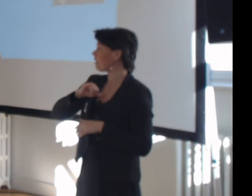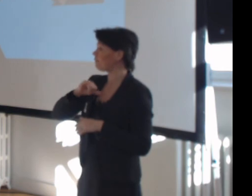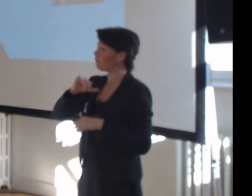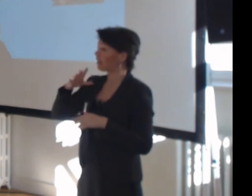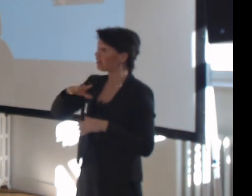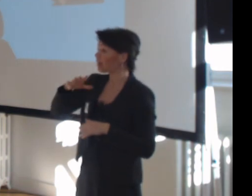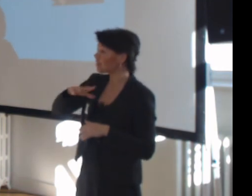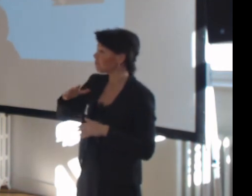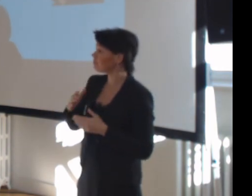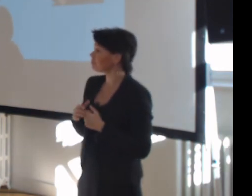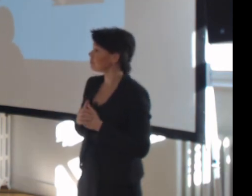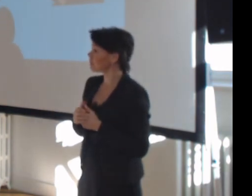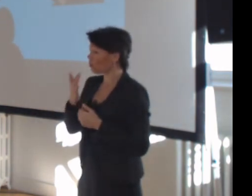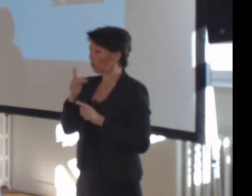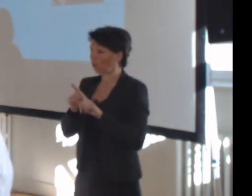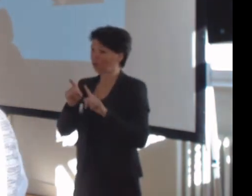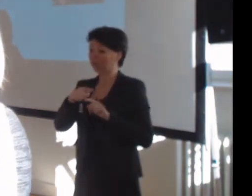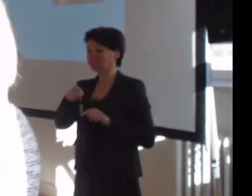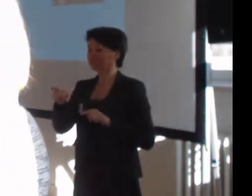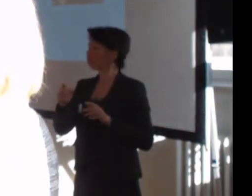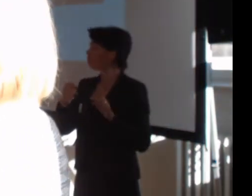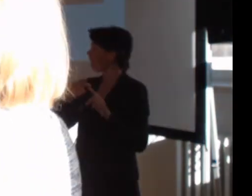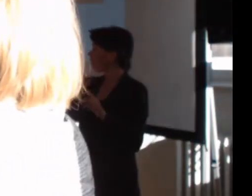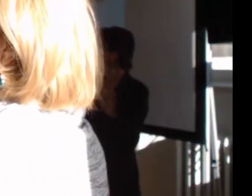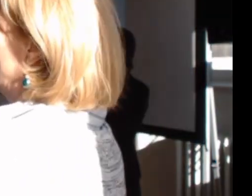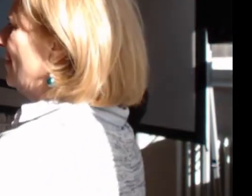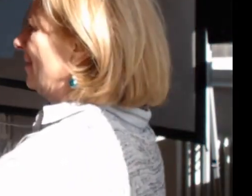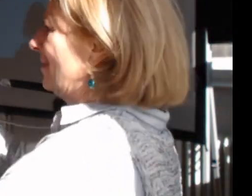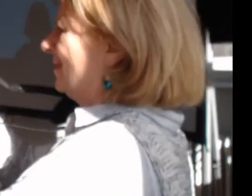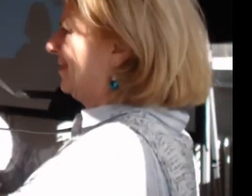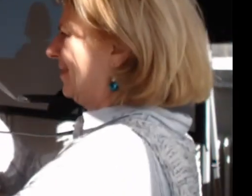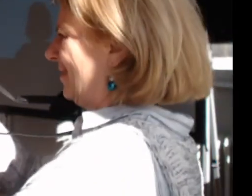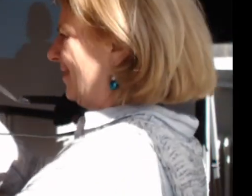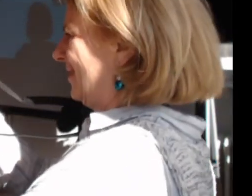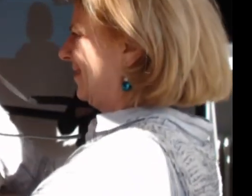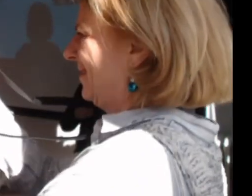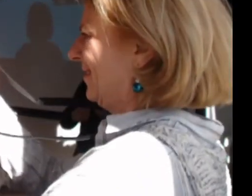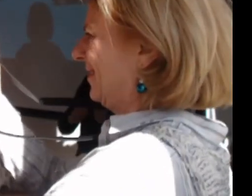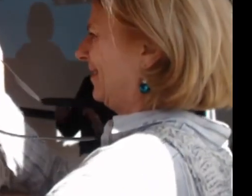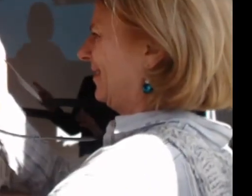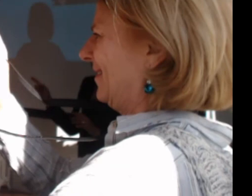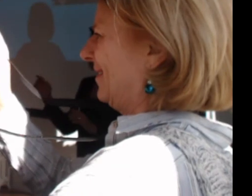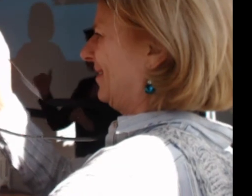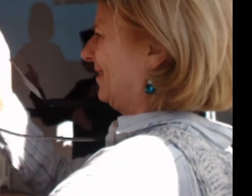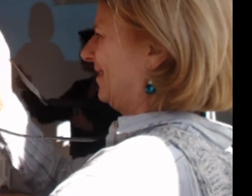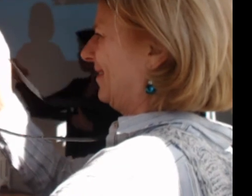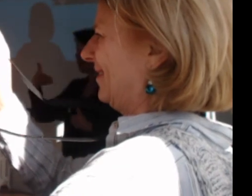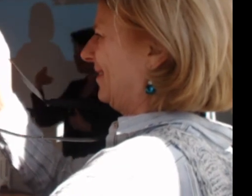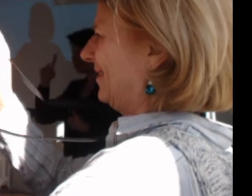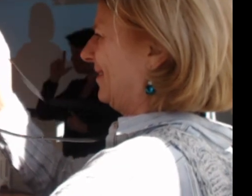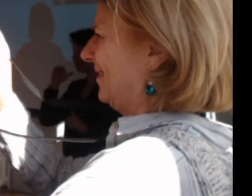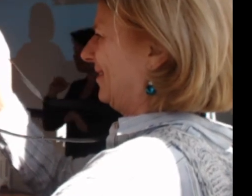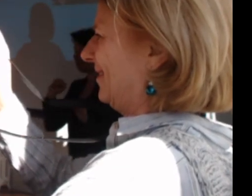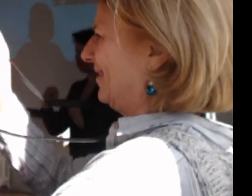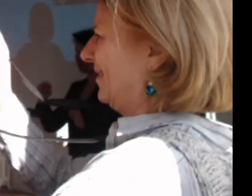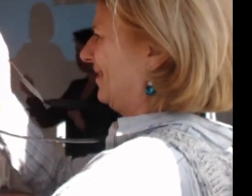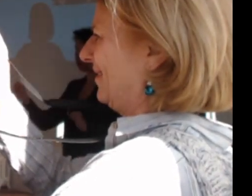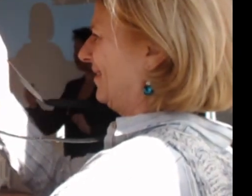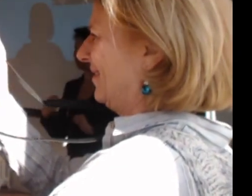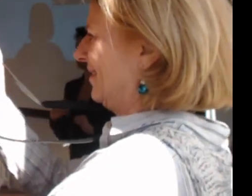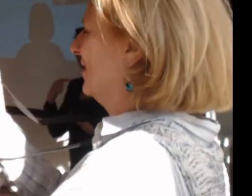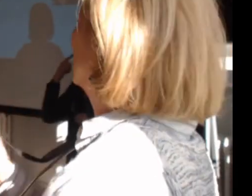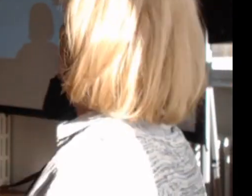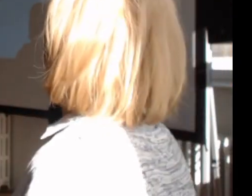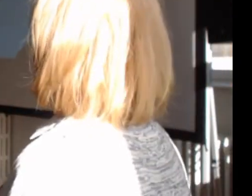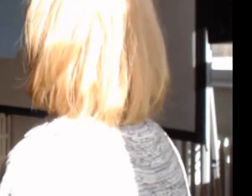but also to show it to interested groups. That's a great question, and I don't know the answer, but I do know that it's easy to share from a